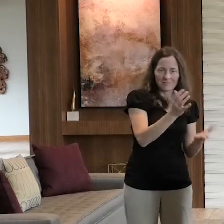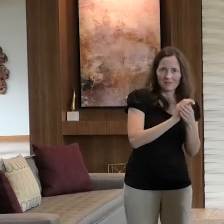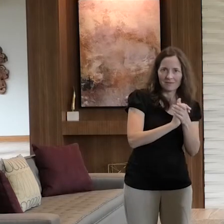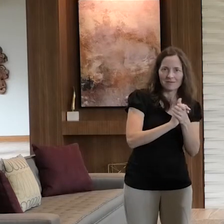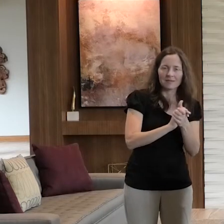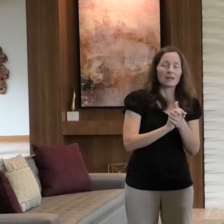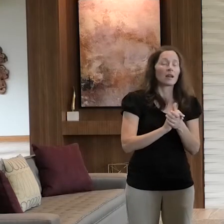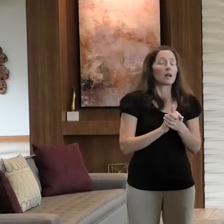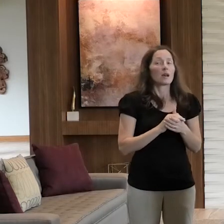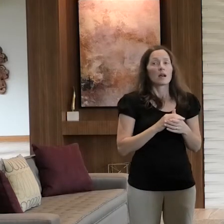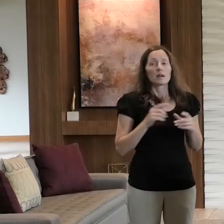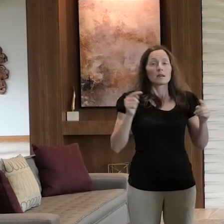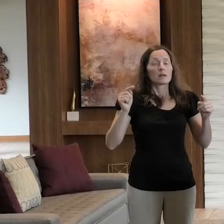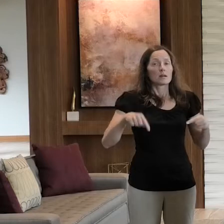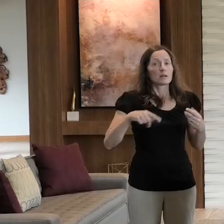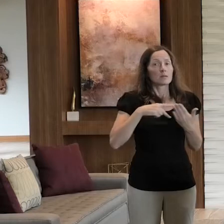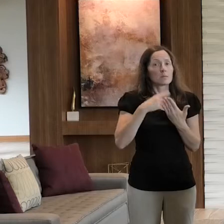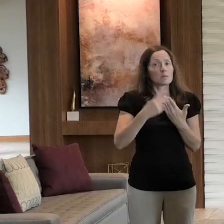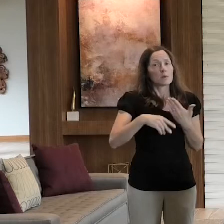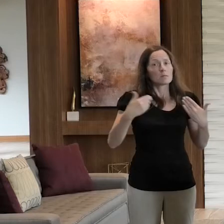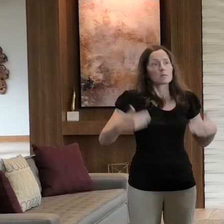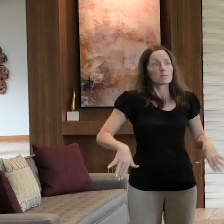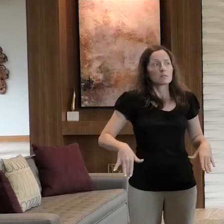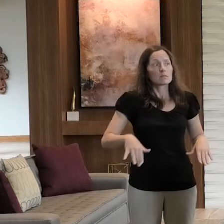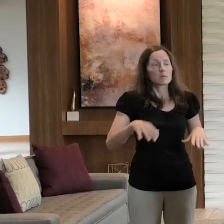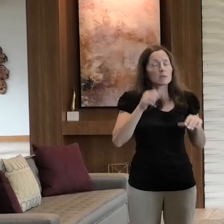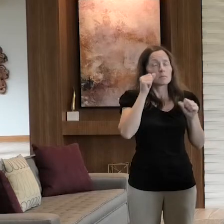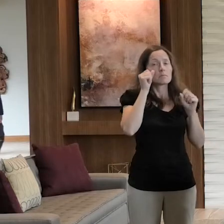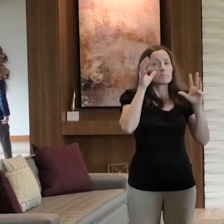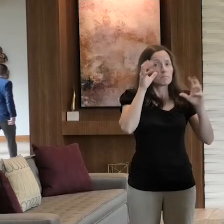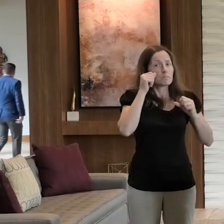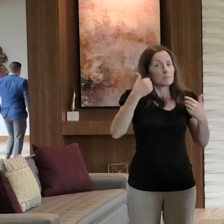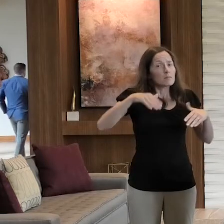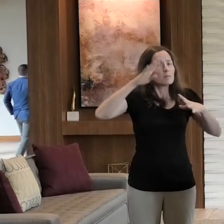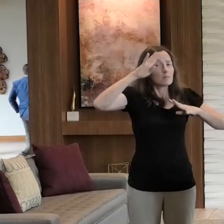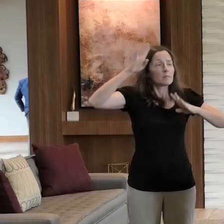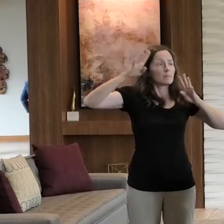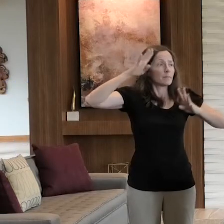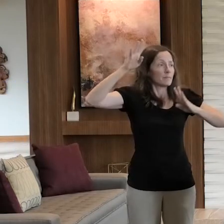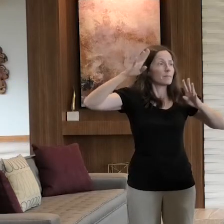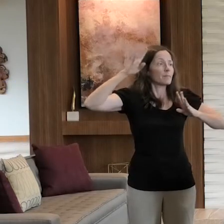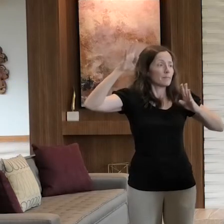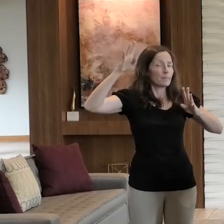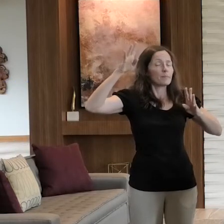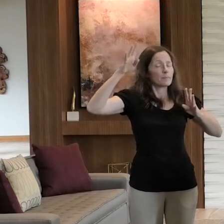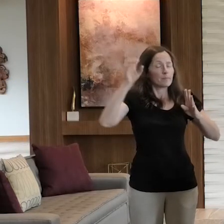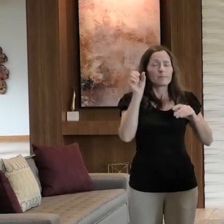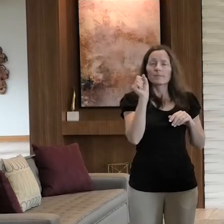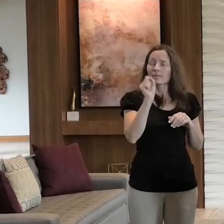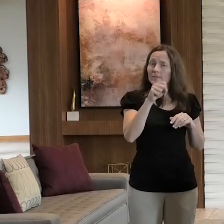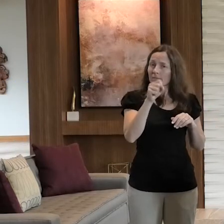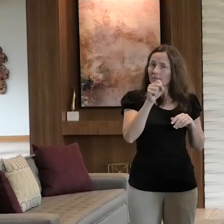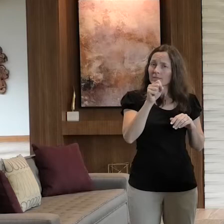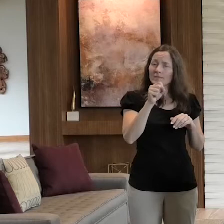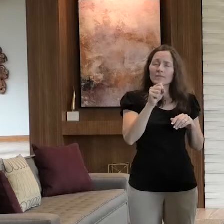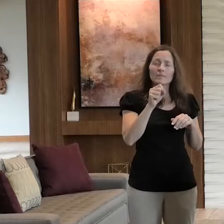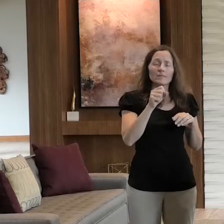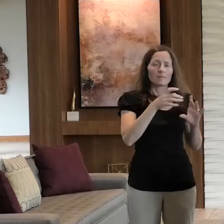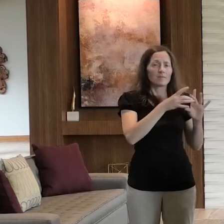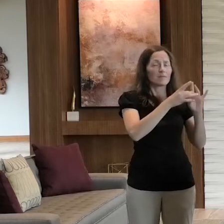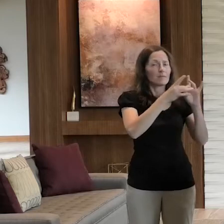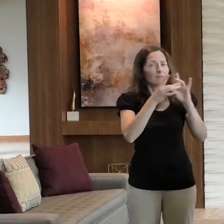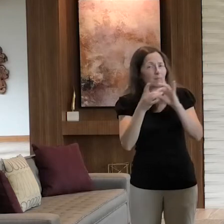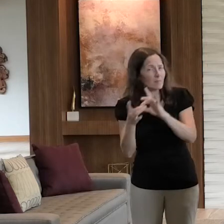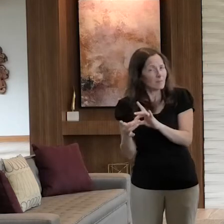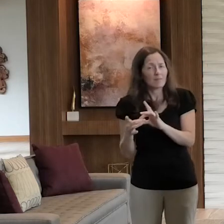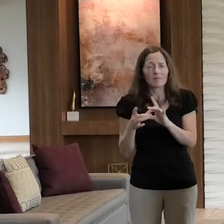really remarkable, and it is creative, and I think it is in keeping with the best of what Columbia and Howard